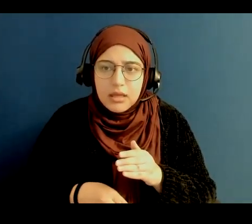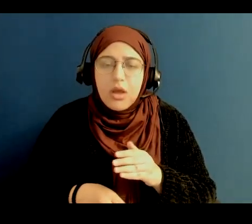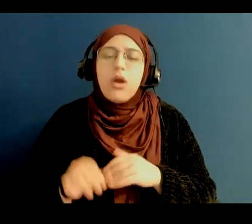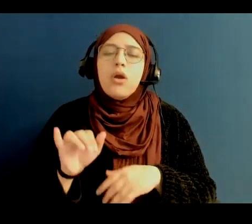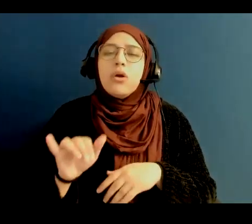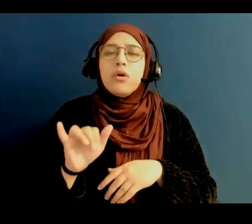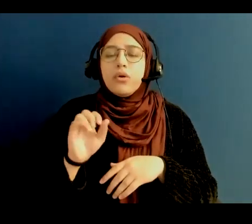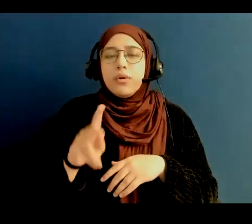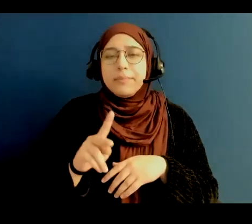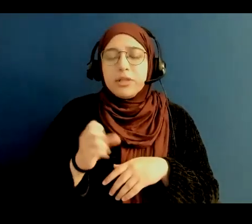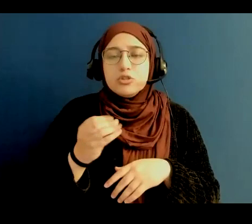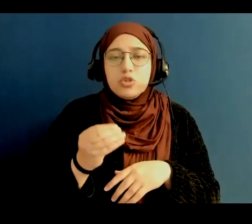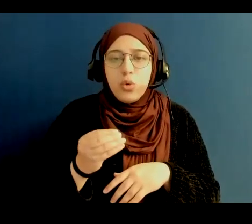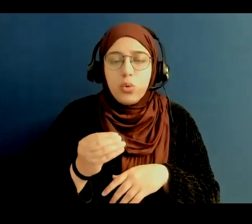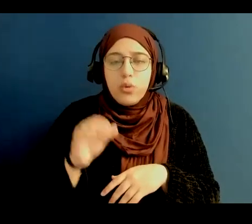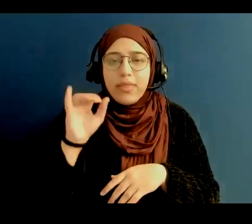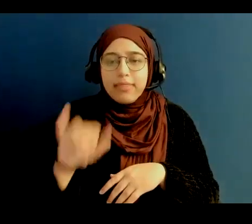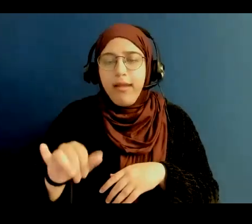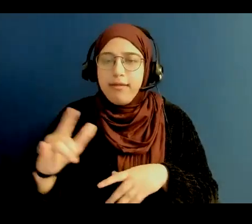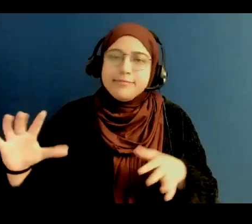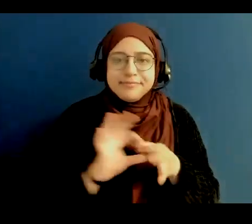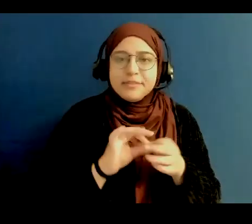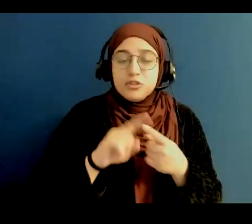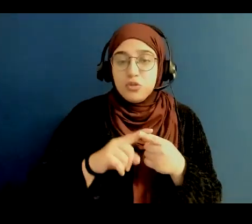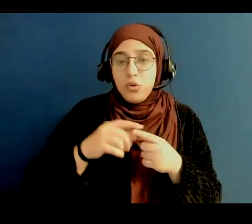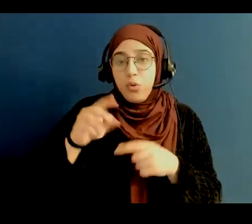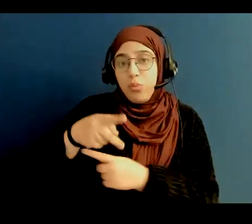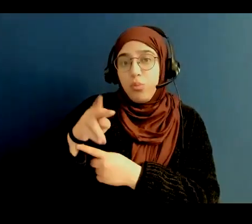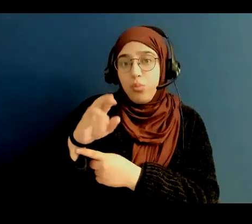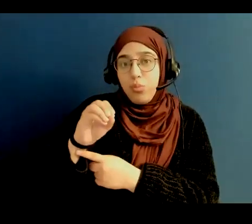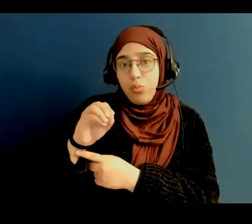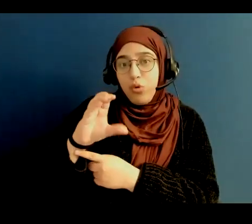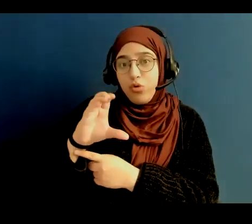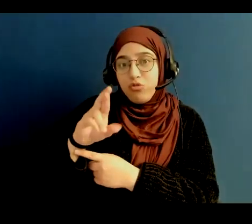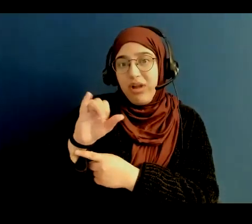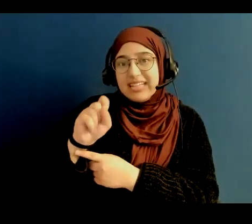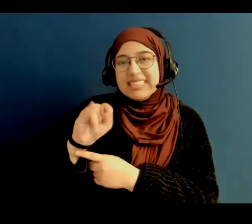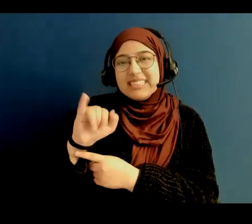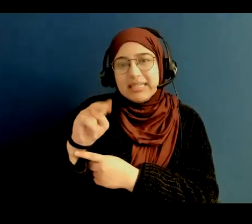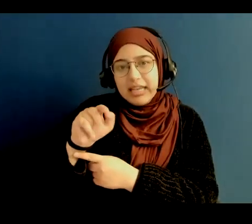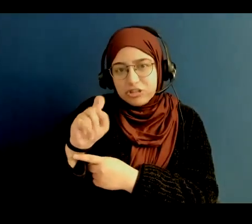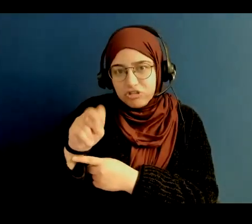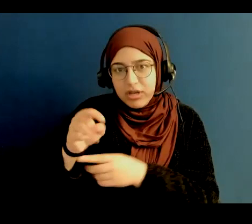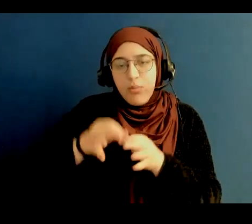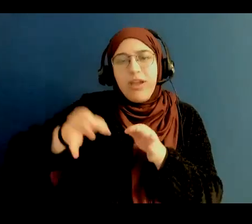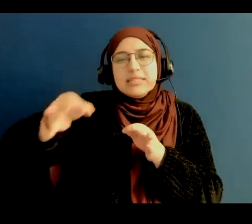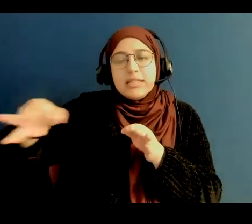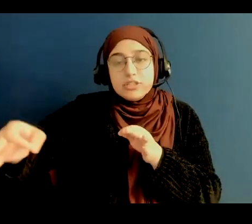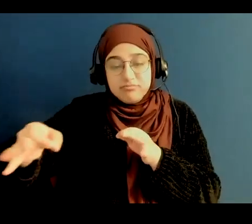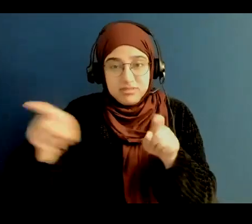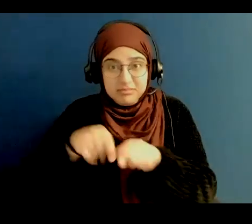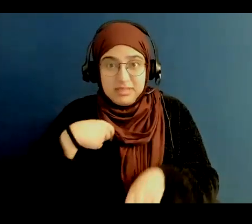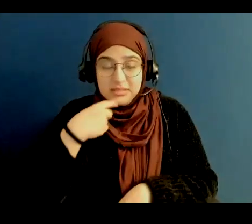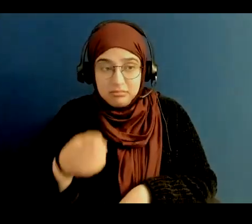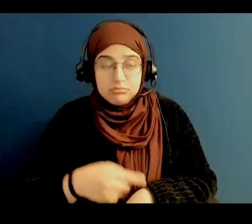Okay, so this goes back to procrastination. So, for example, as I said, if your task you need to do it from 5 o'clock